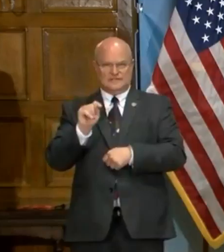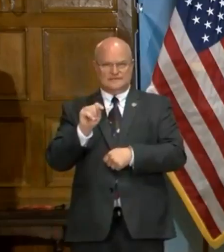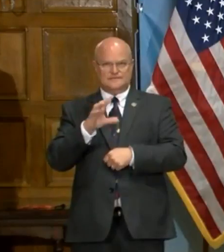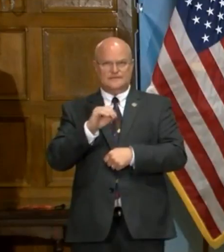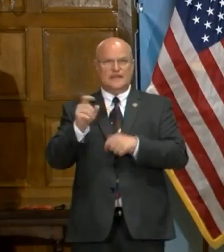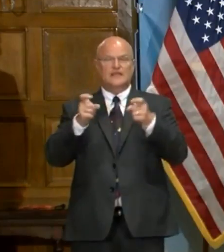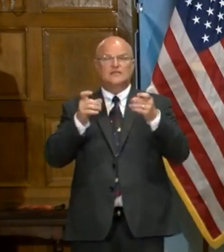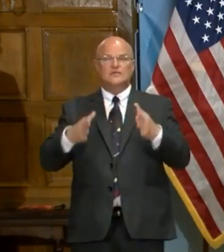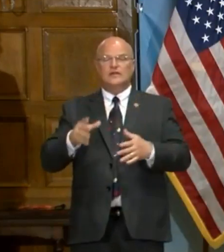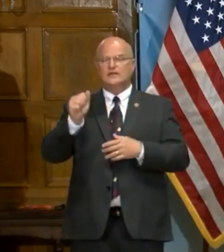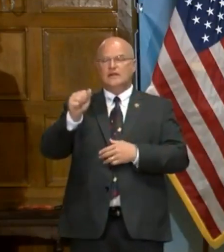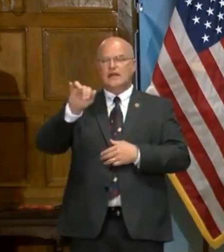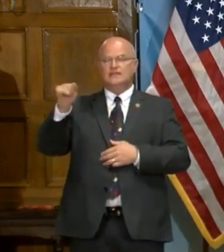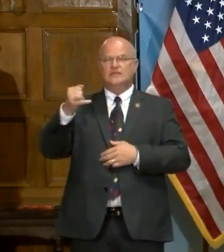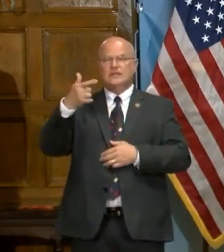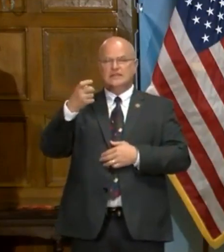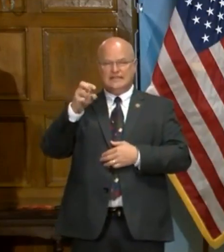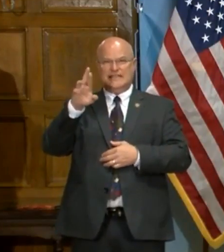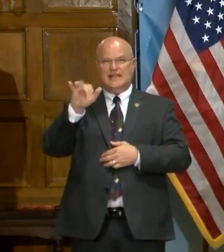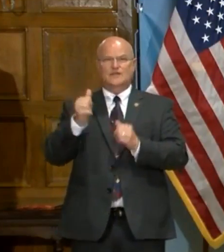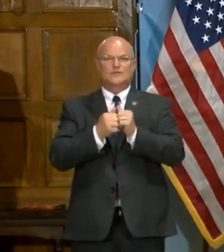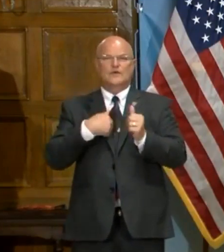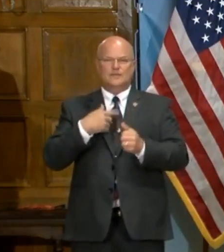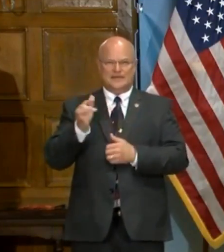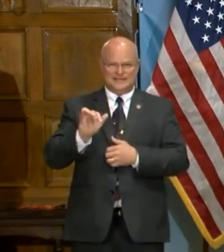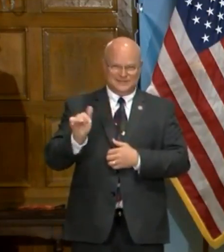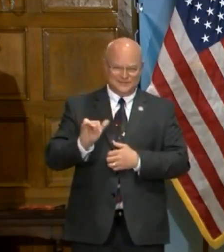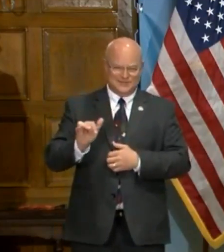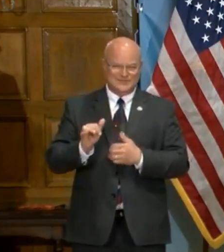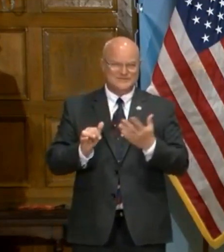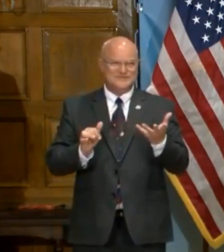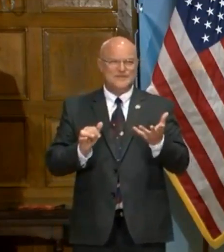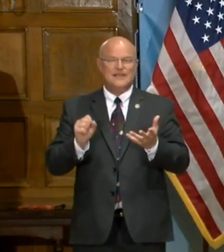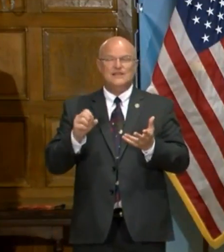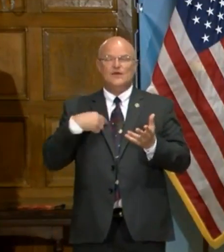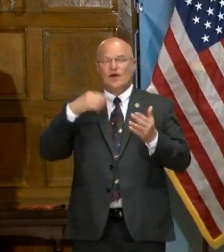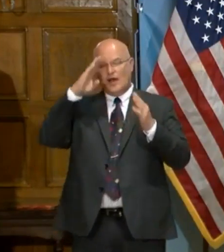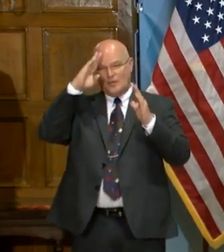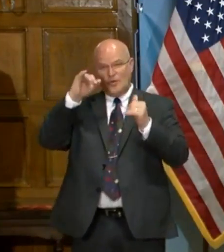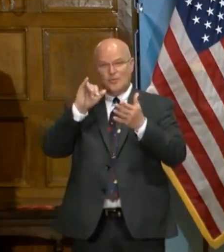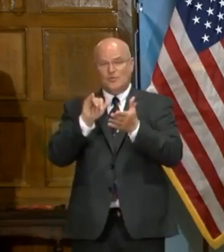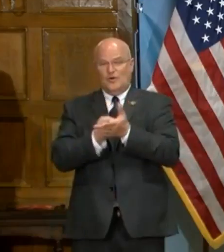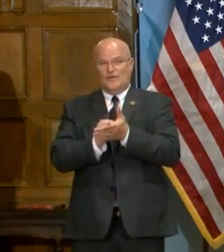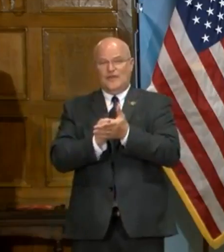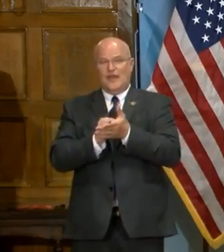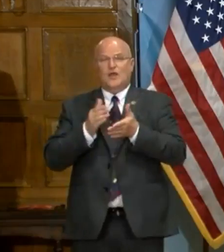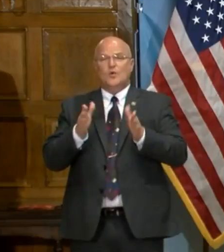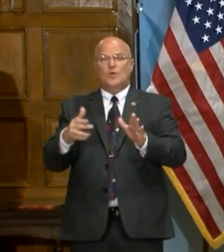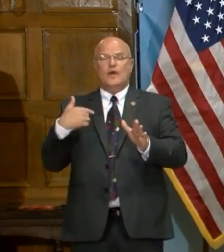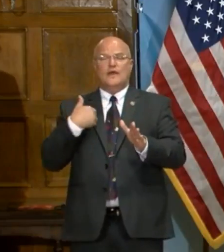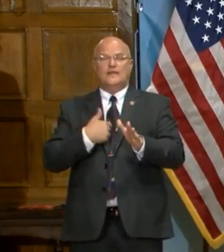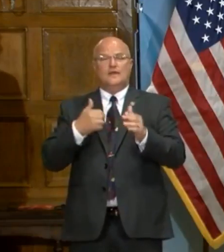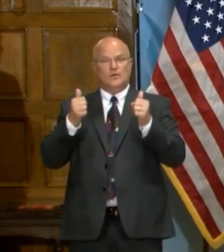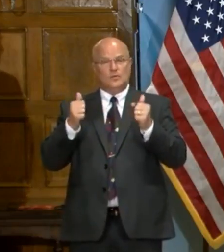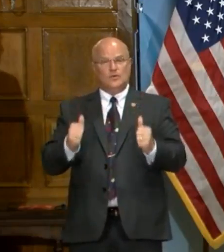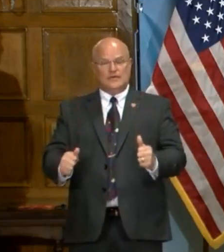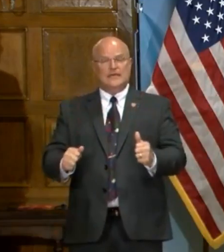And Director A.J. Gary was there with me as well. So I'm hopeful that will be a way that we